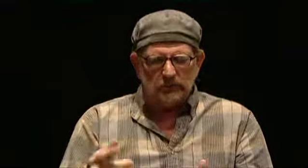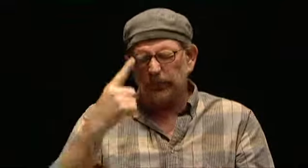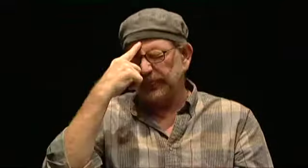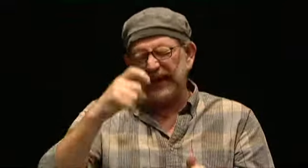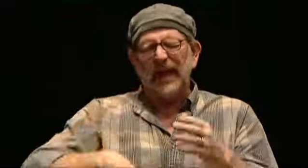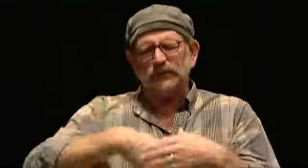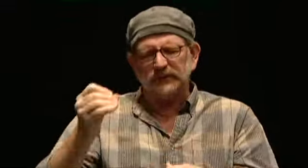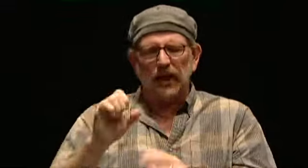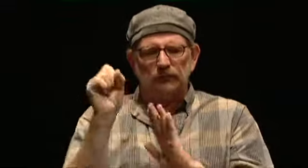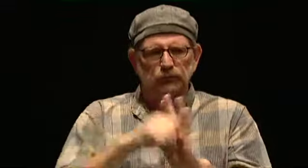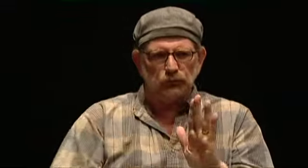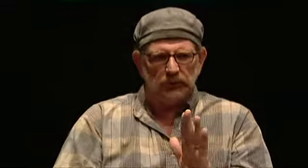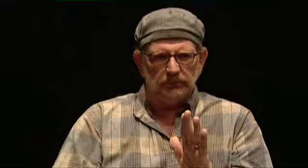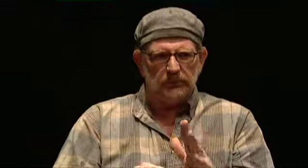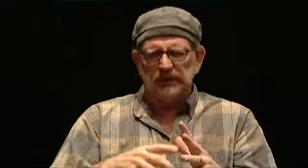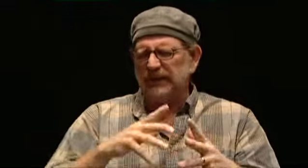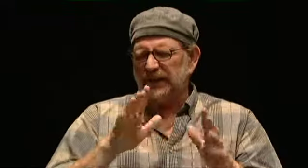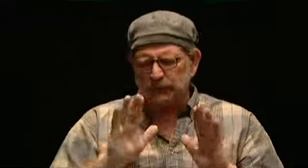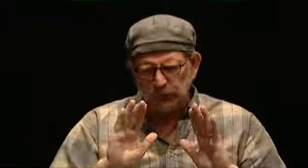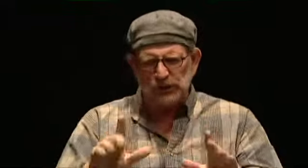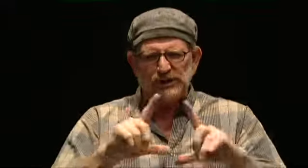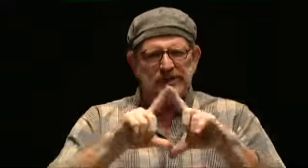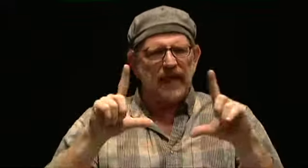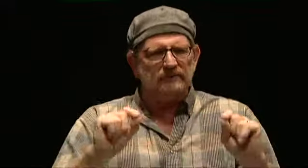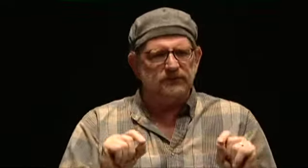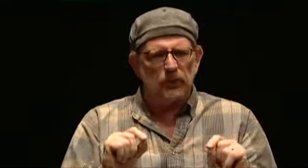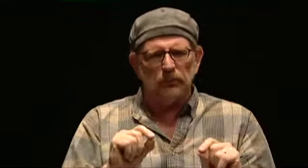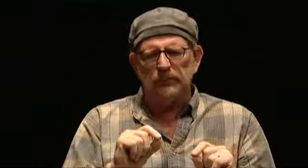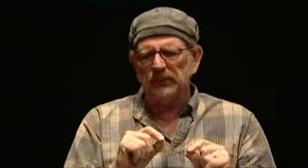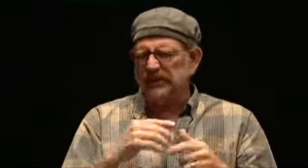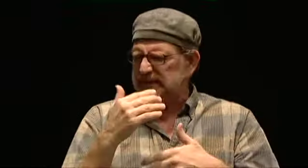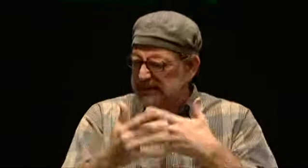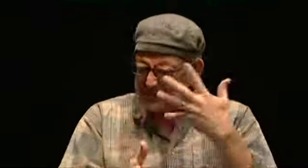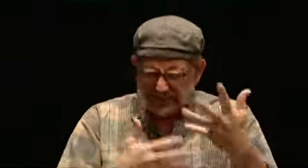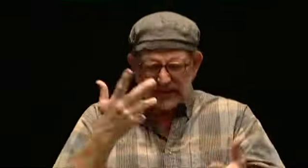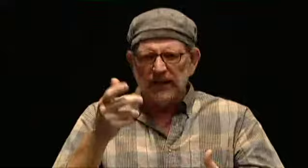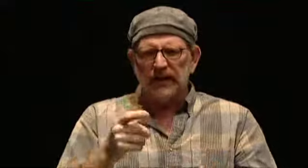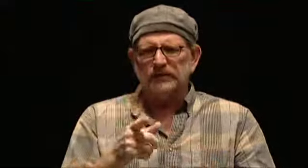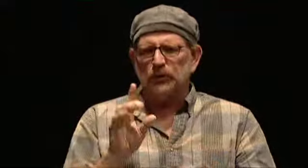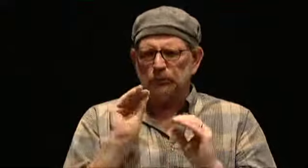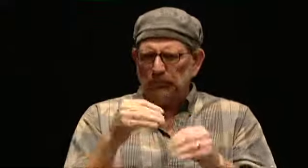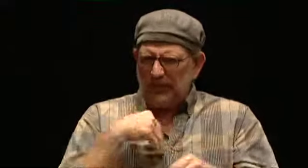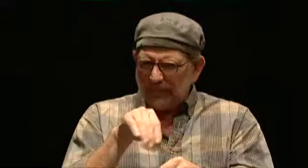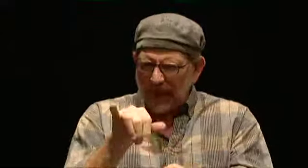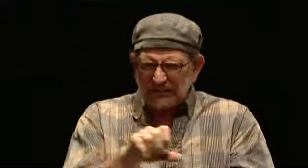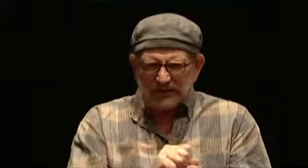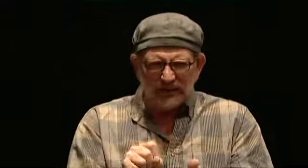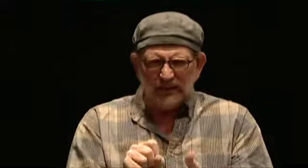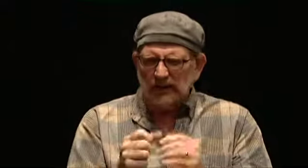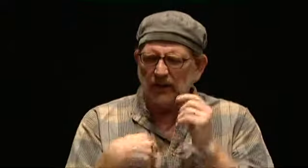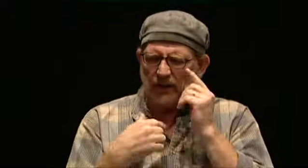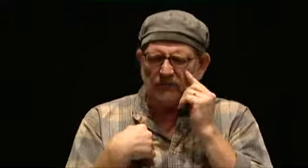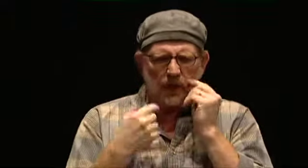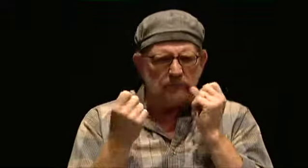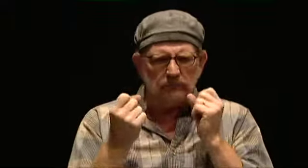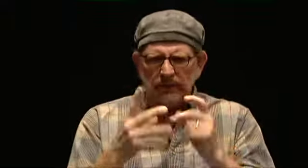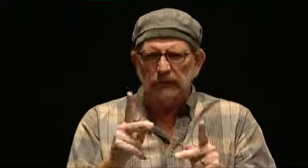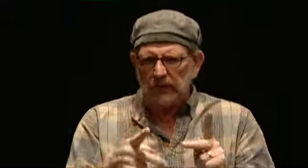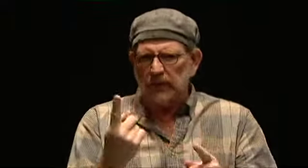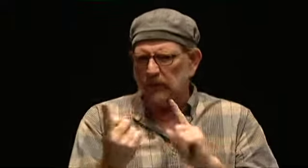of the box, thinking outside of the script. He pushes the envelope He puts me in that scene, you